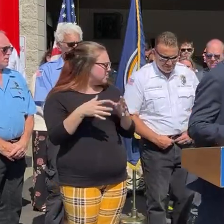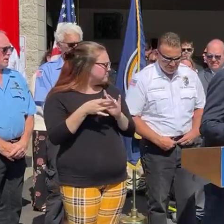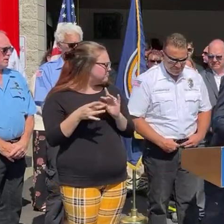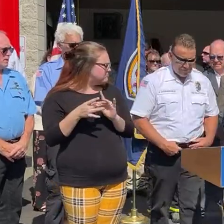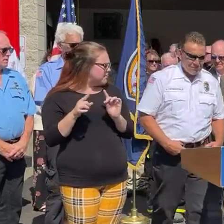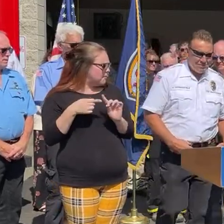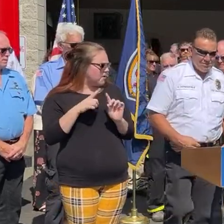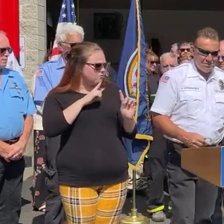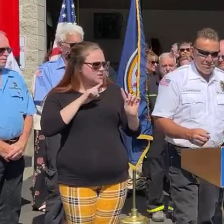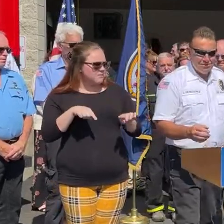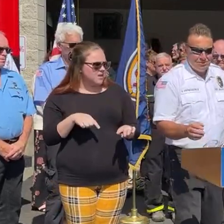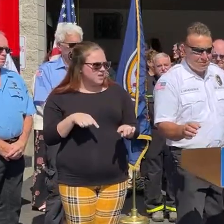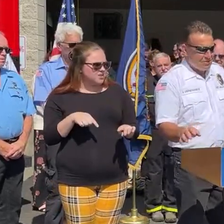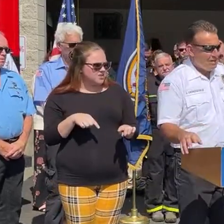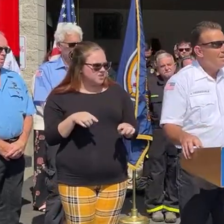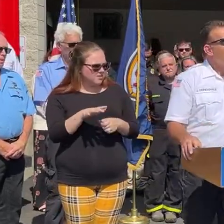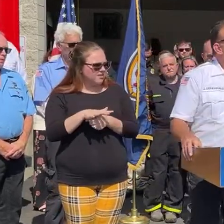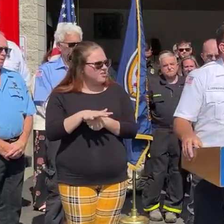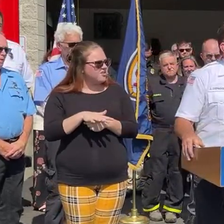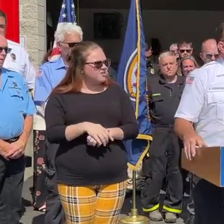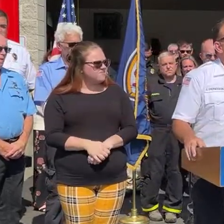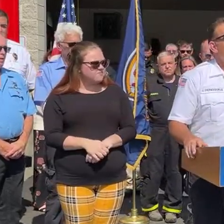about the response in this area?